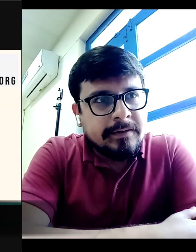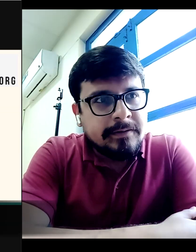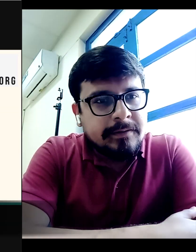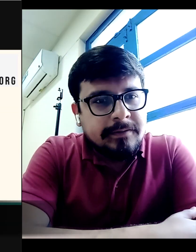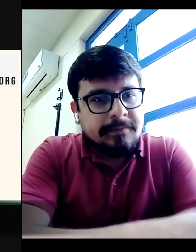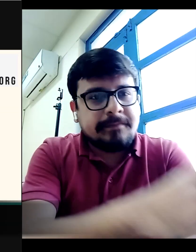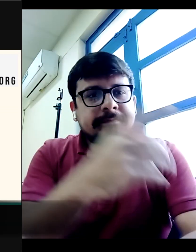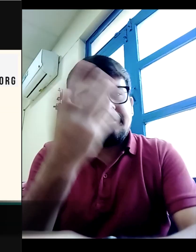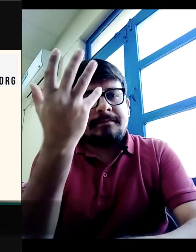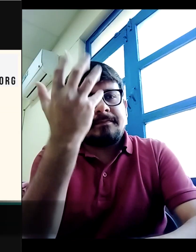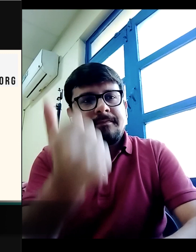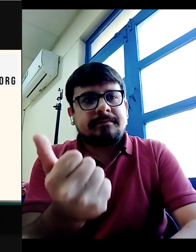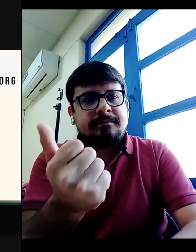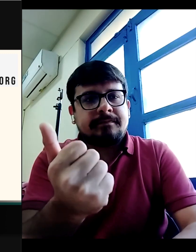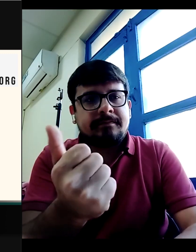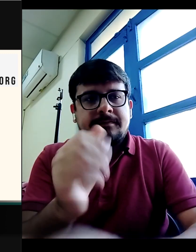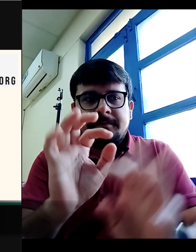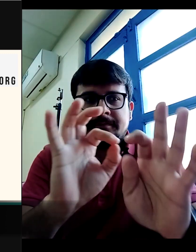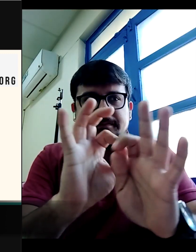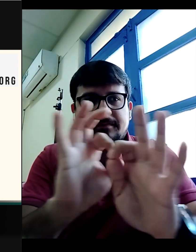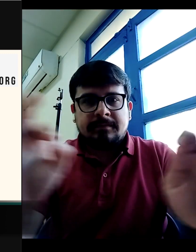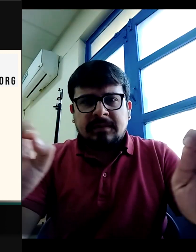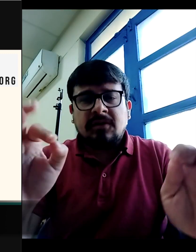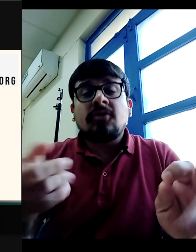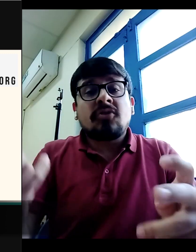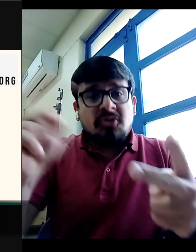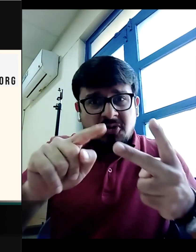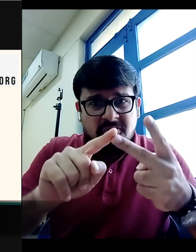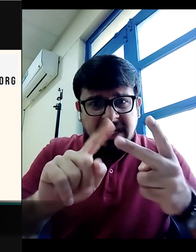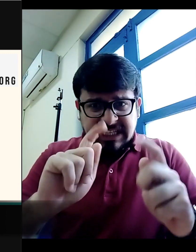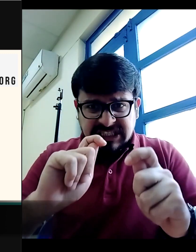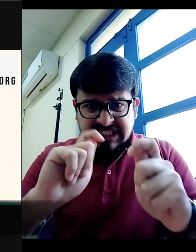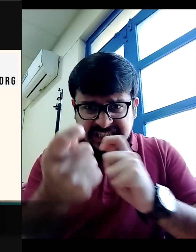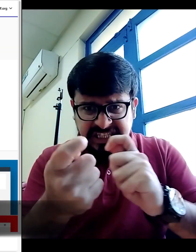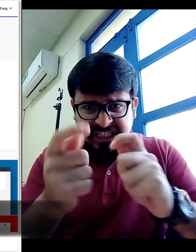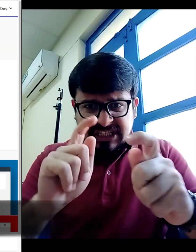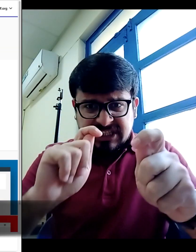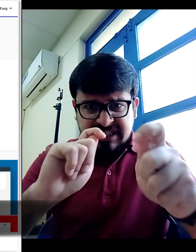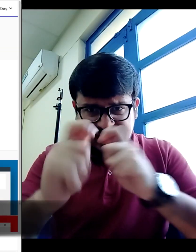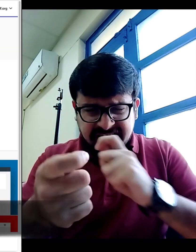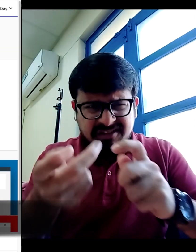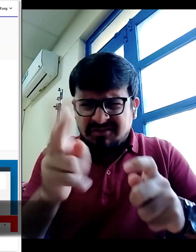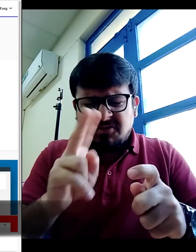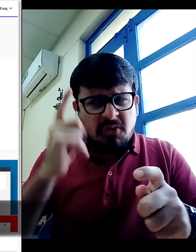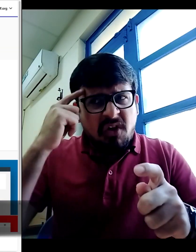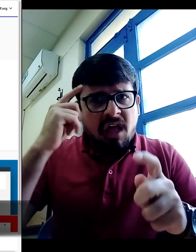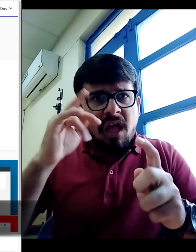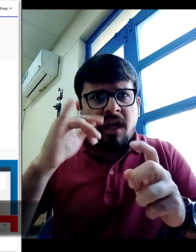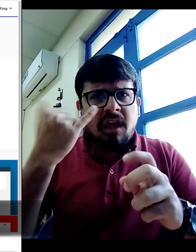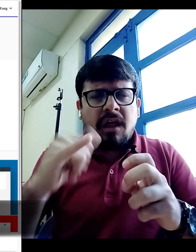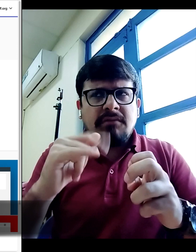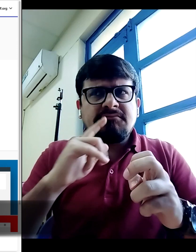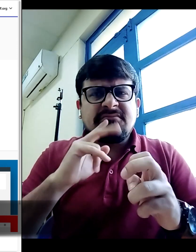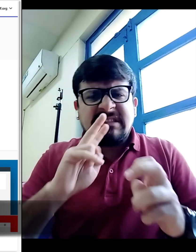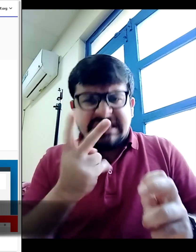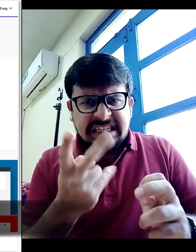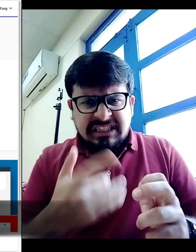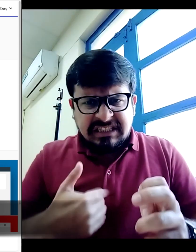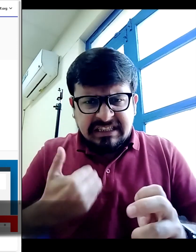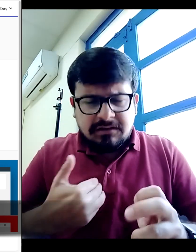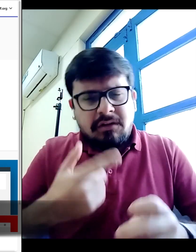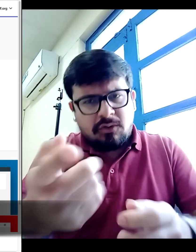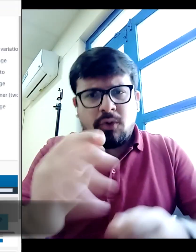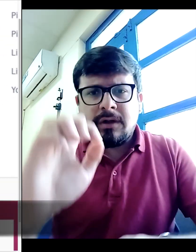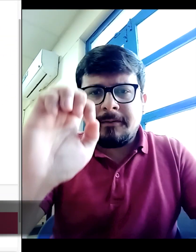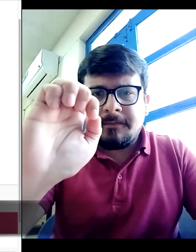Now we have to download our logo. So once my logo is created, I